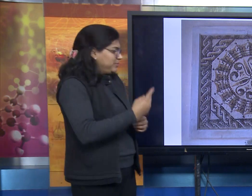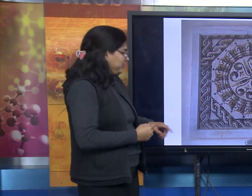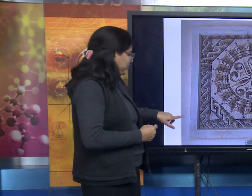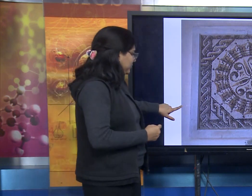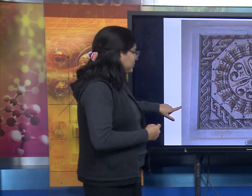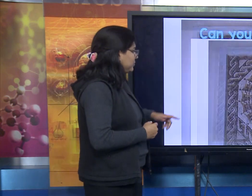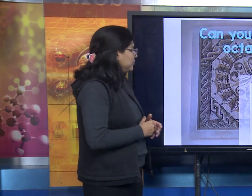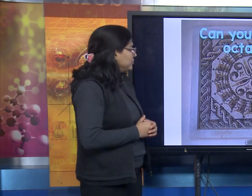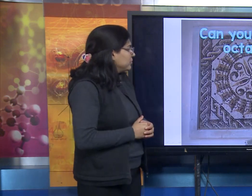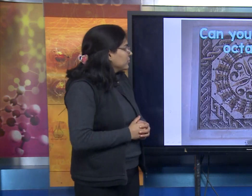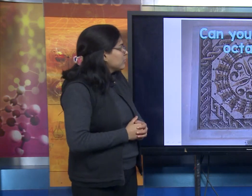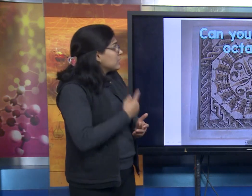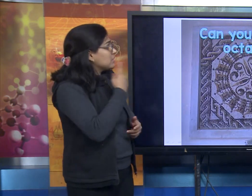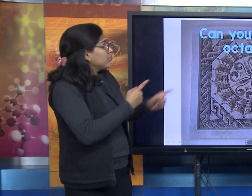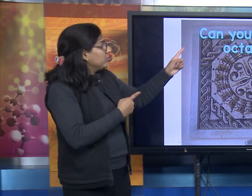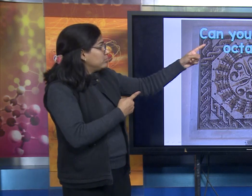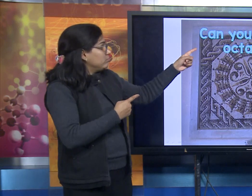matter. The practice is important.